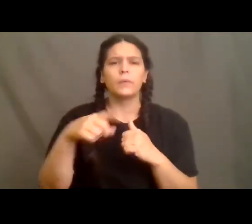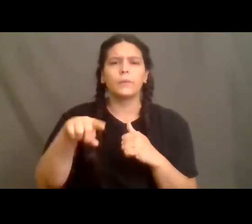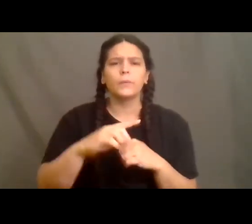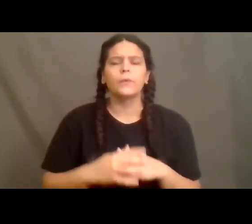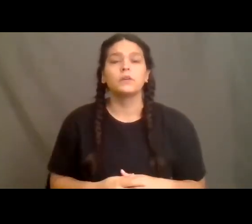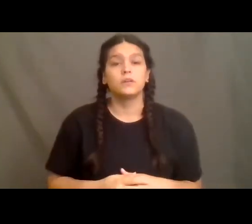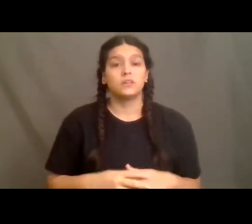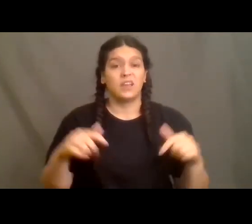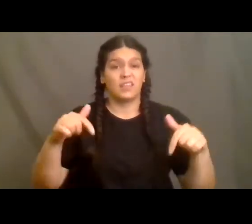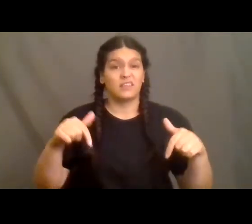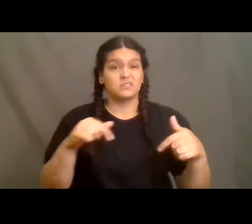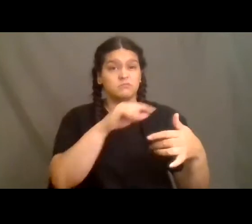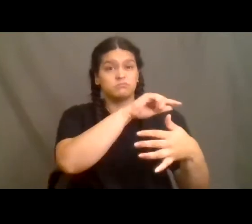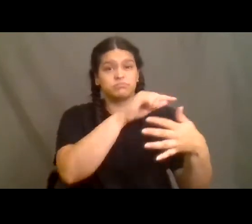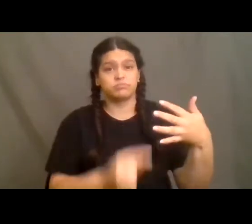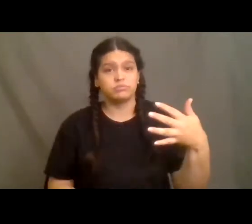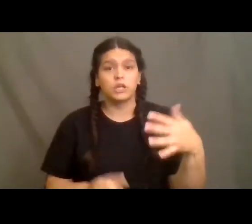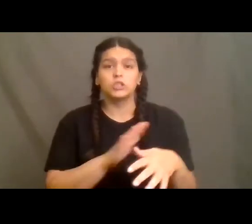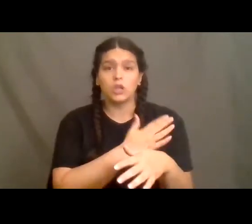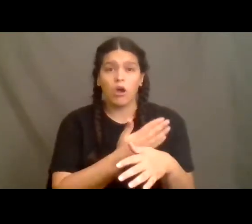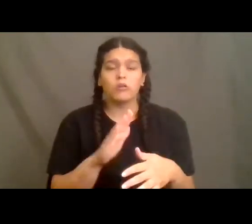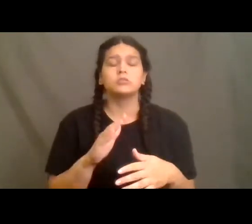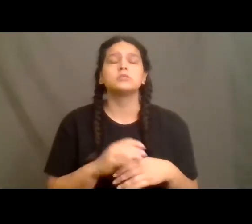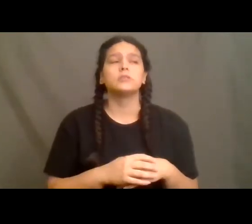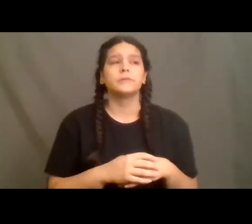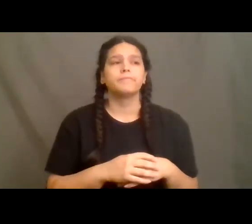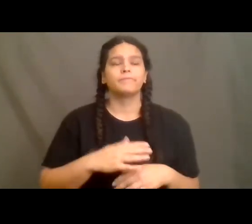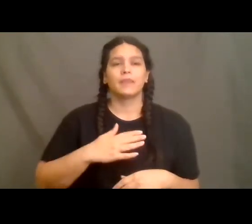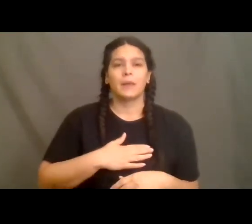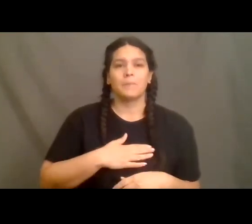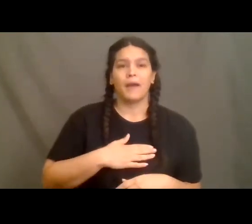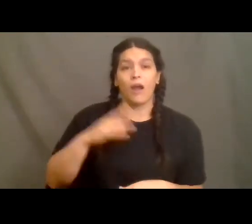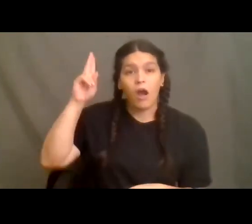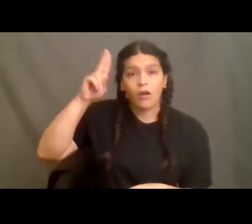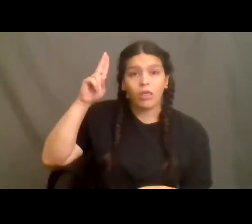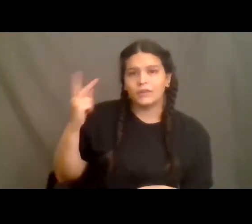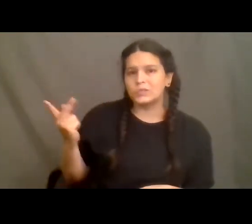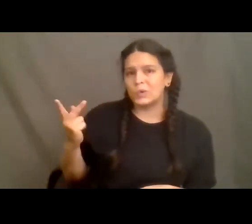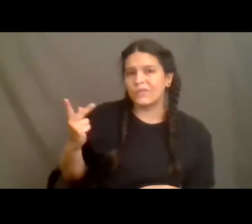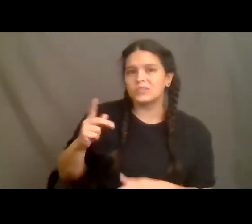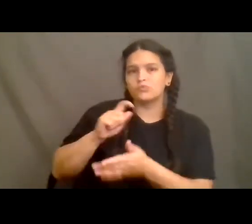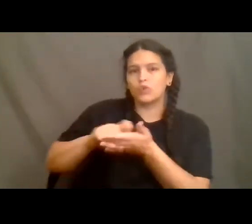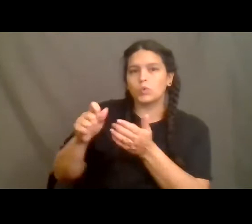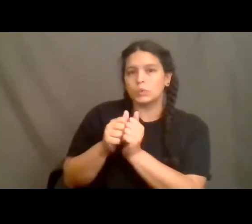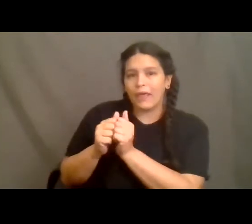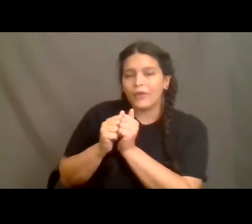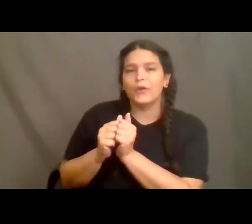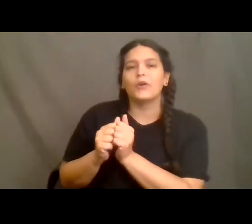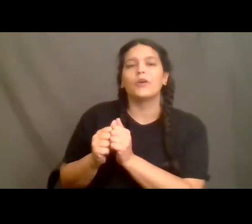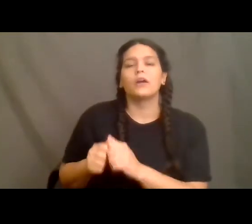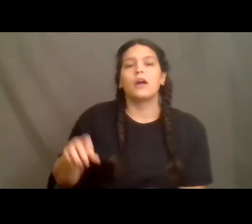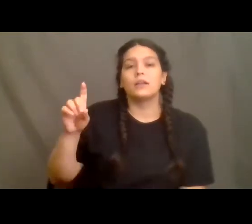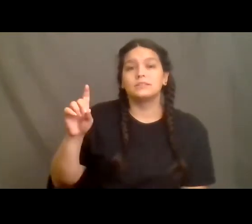songs that, you know, that my uncle and I co-wrote together, and some songs he wrote, Dr. Herman